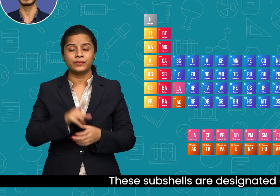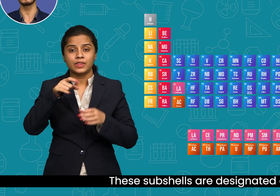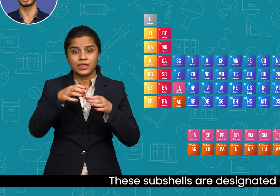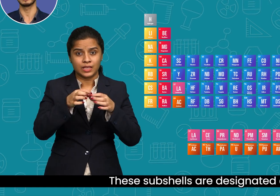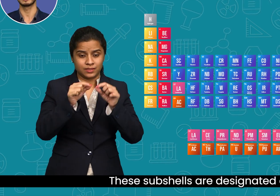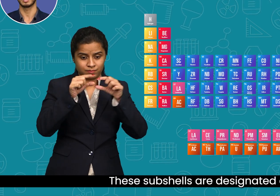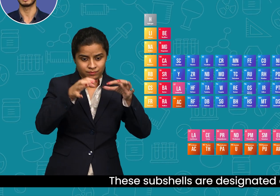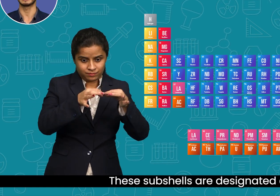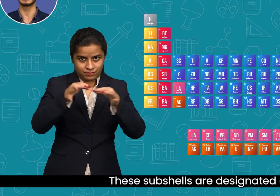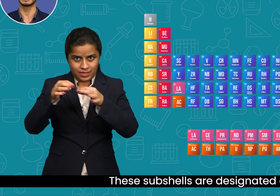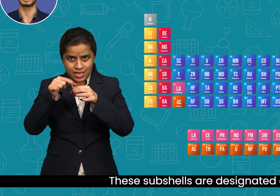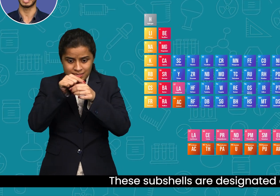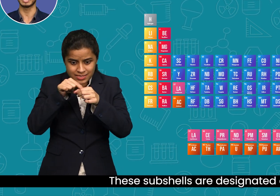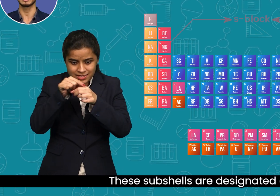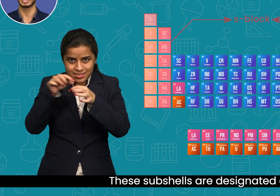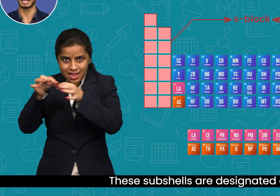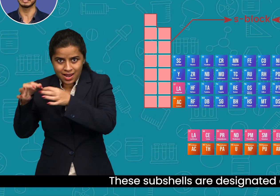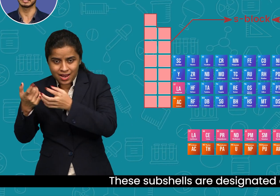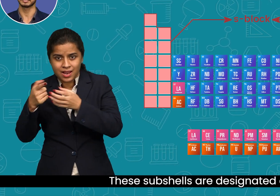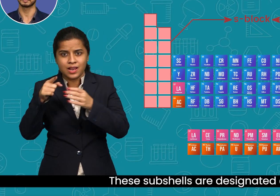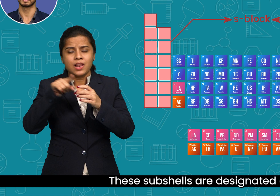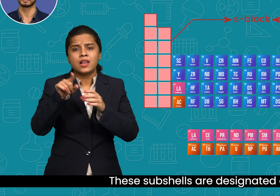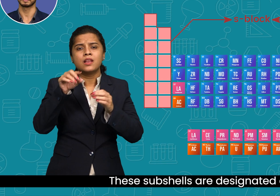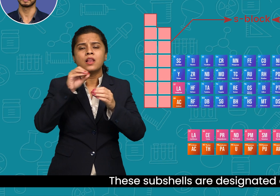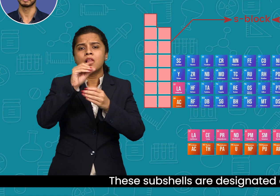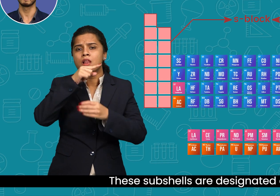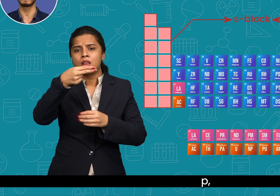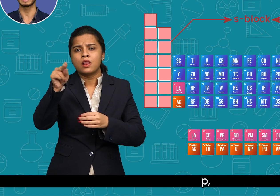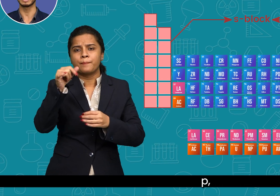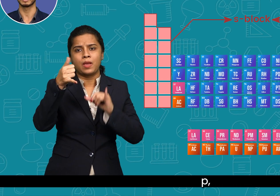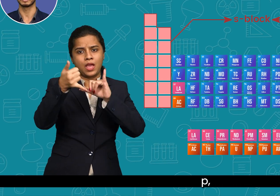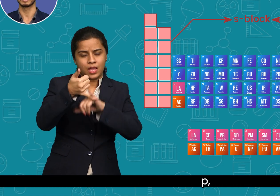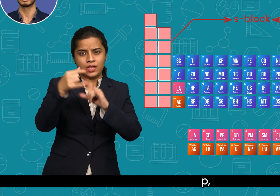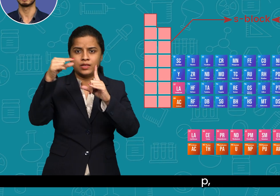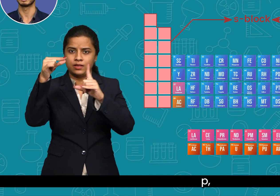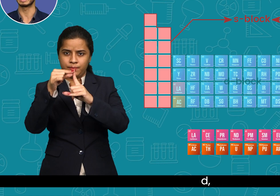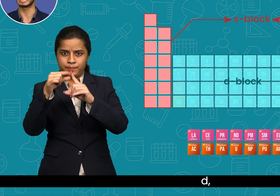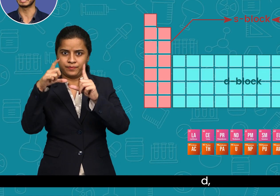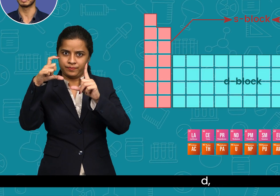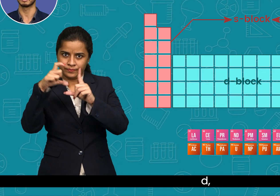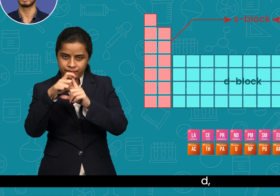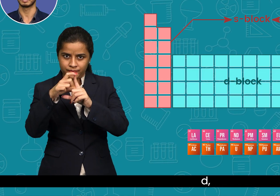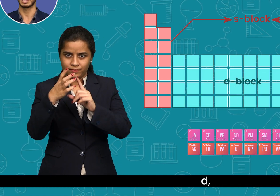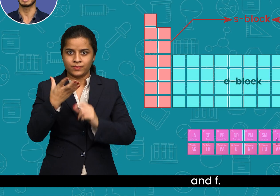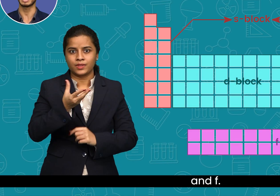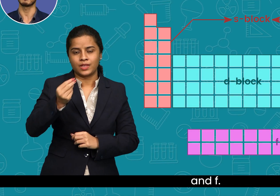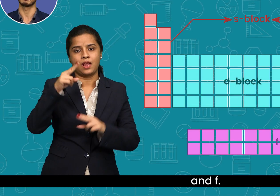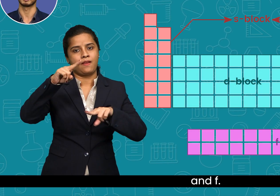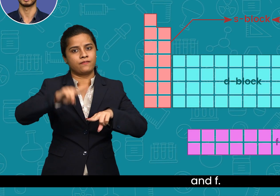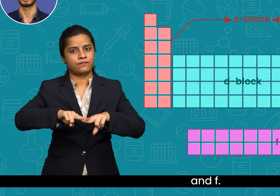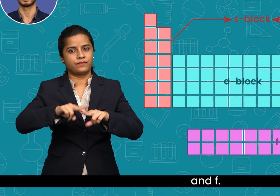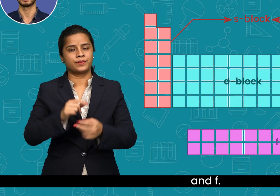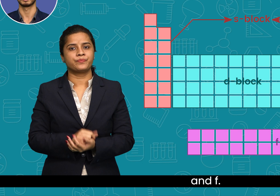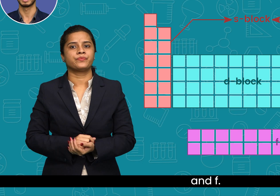These subshells are designated as S, P, D and